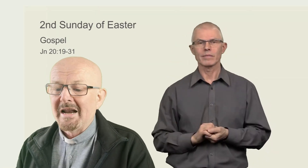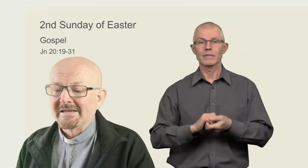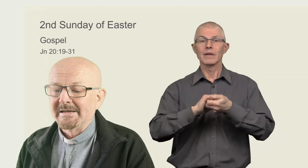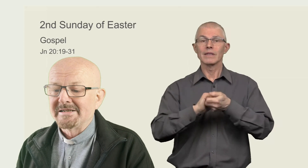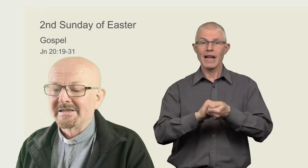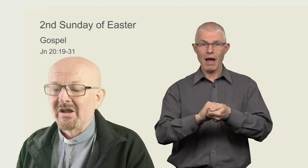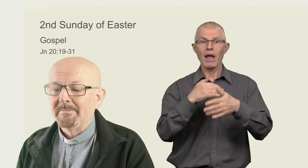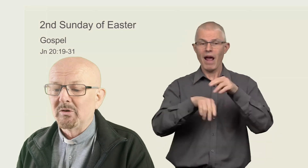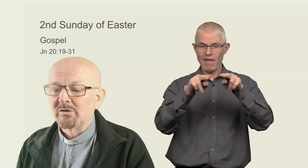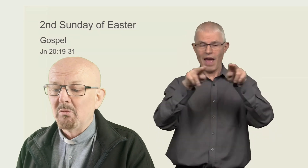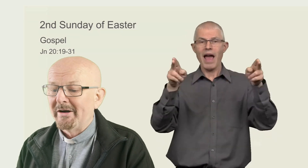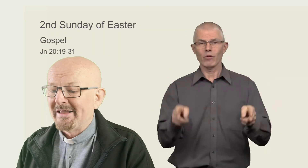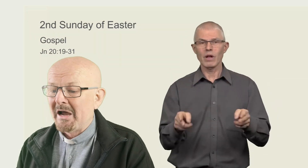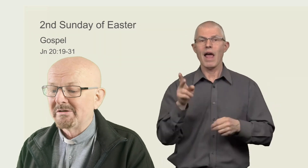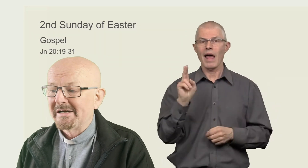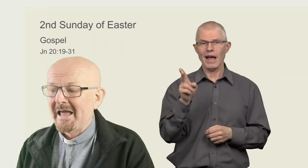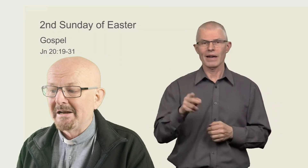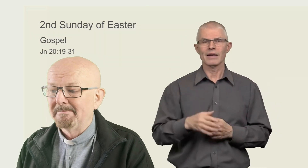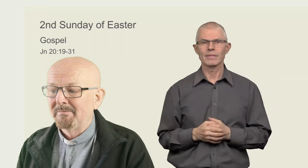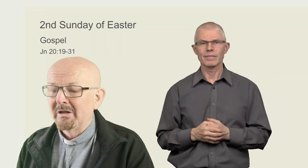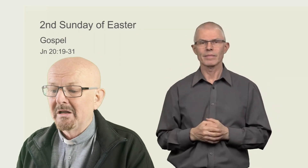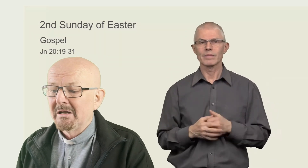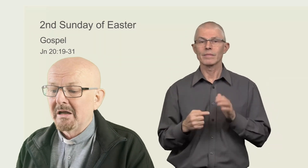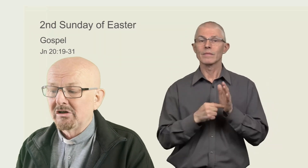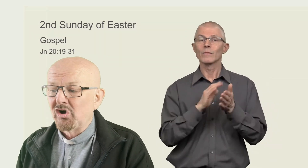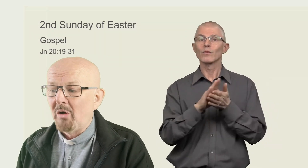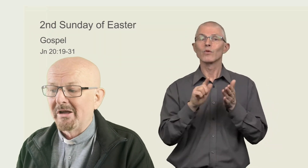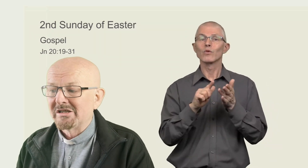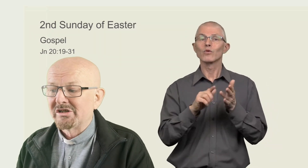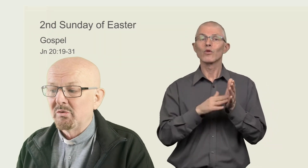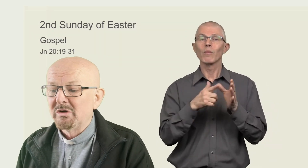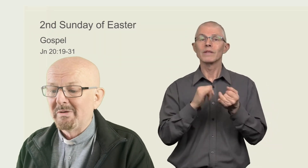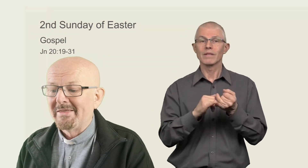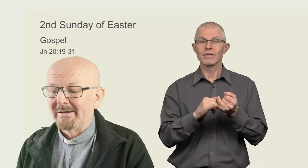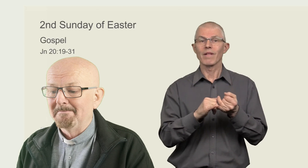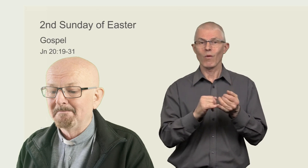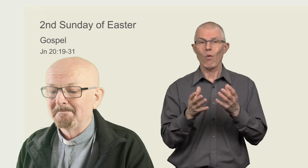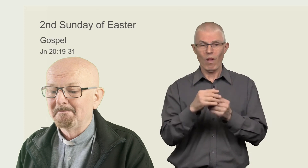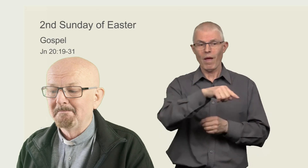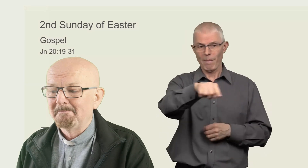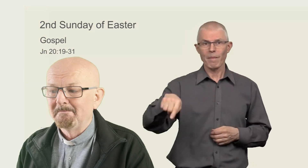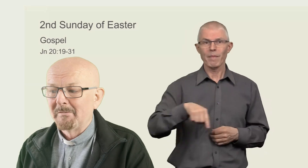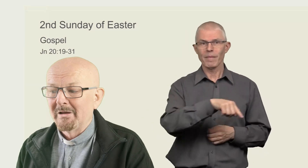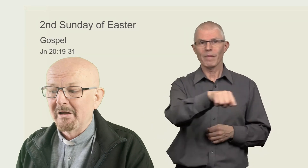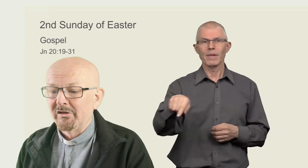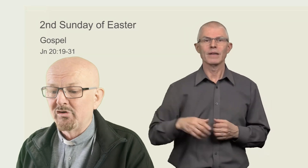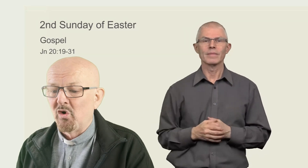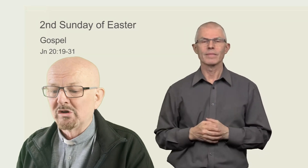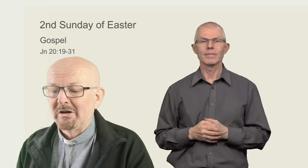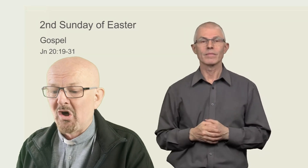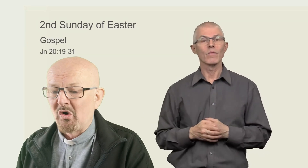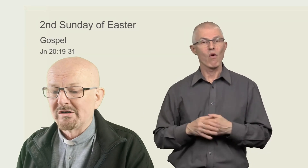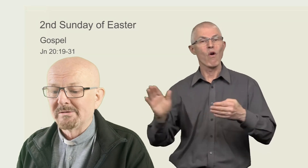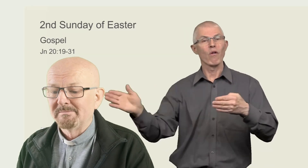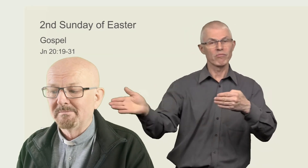A week later, his disciples were in the house again, and Thomas was with them, and the